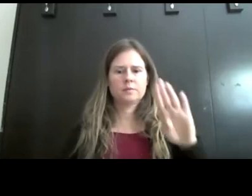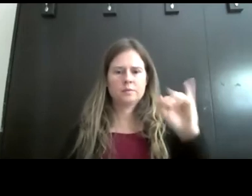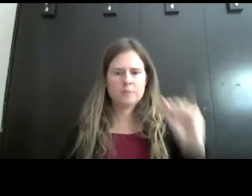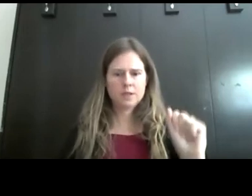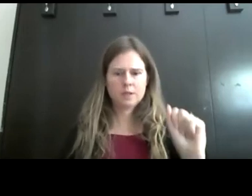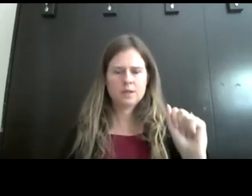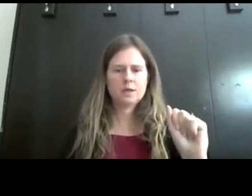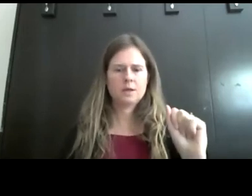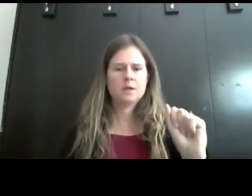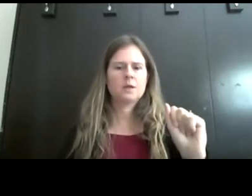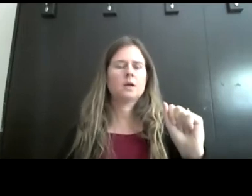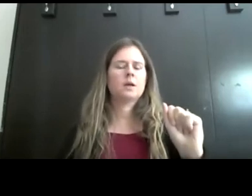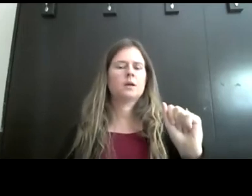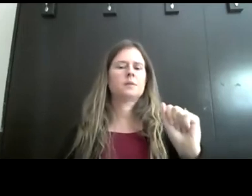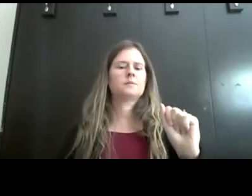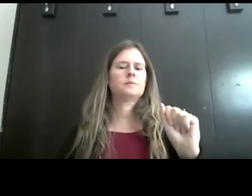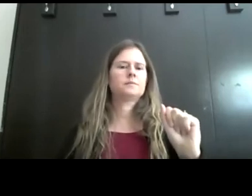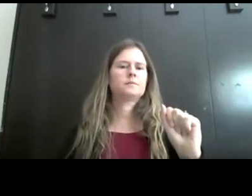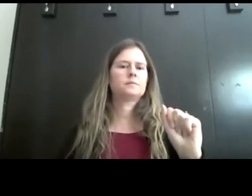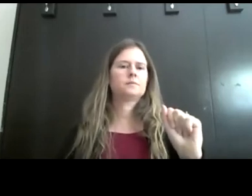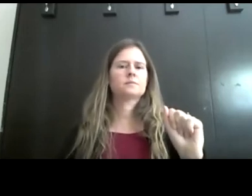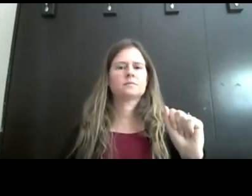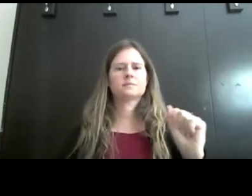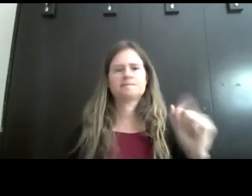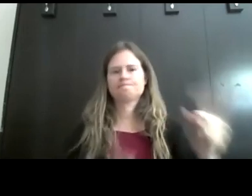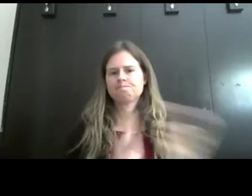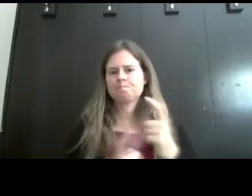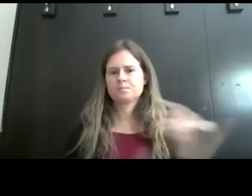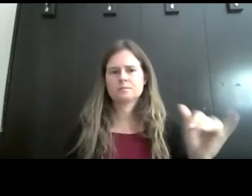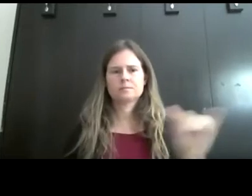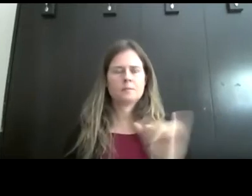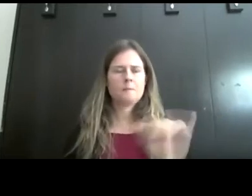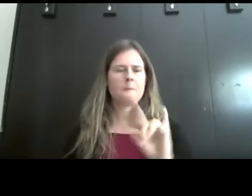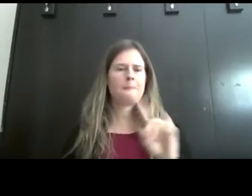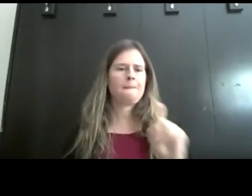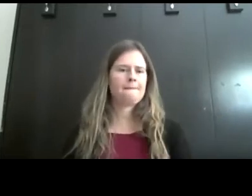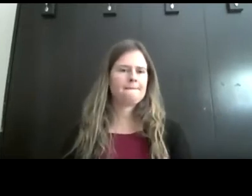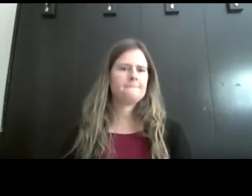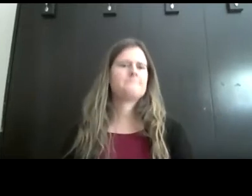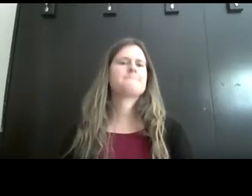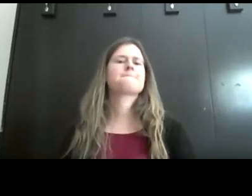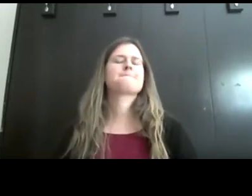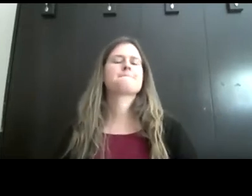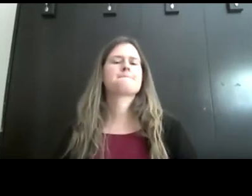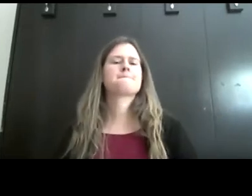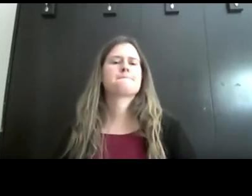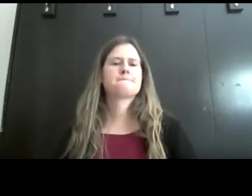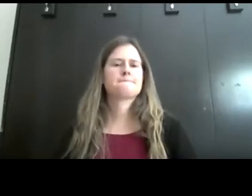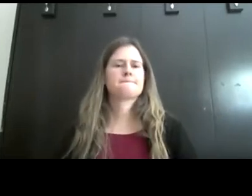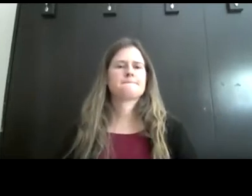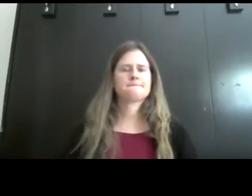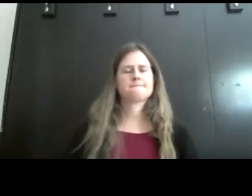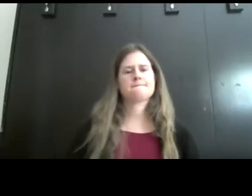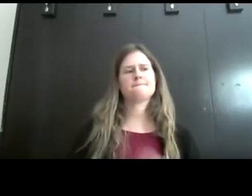she asked me some of the same questions that she did some of the other tribal members, our tribal president, and senators,